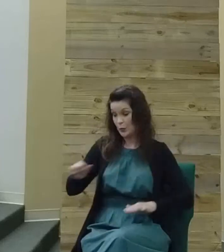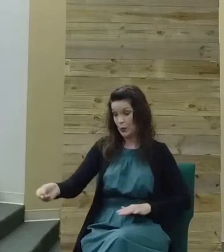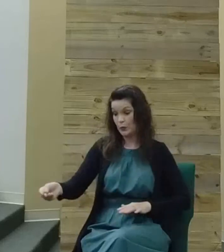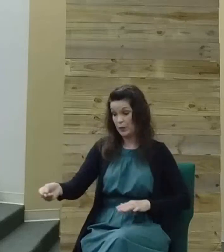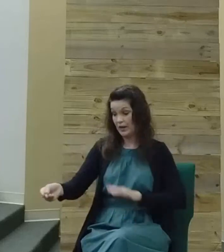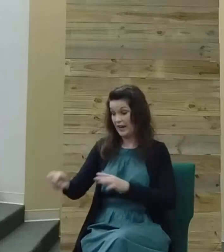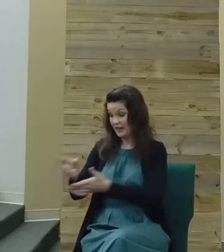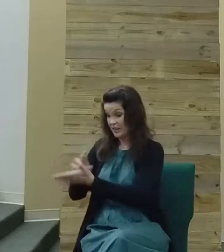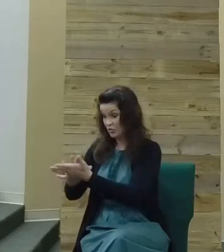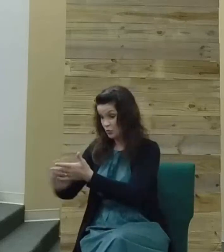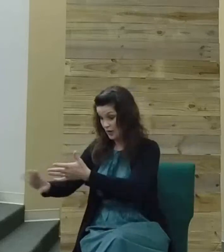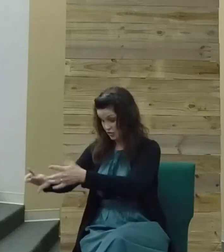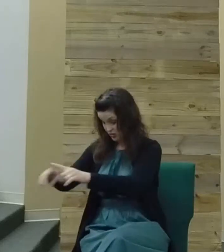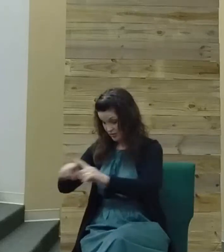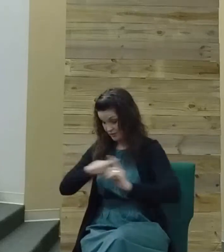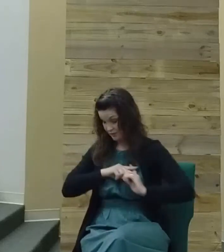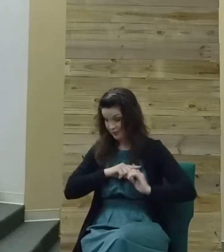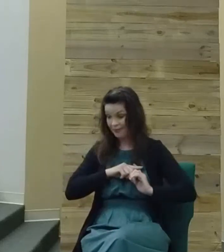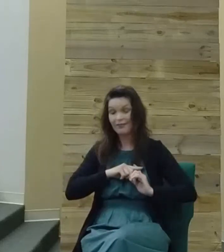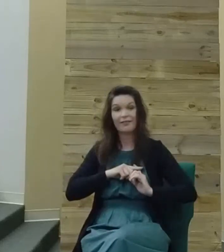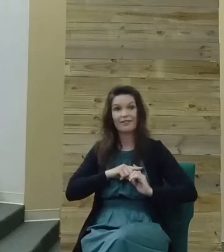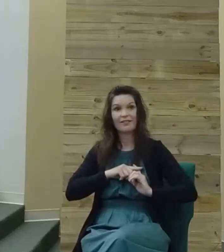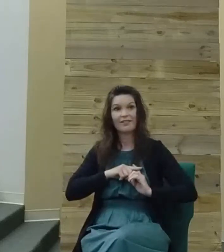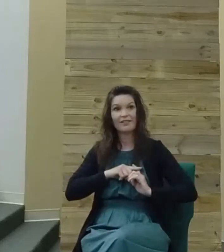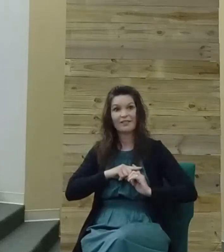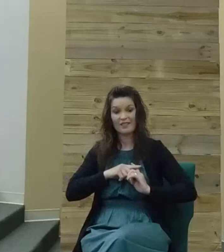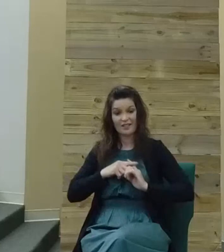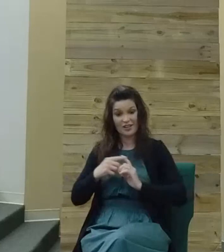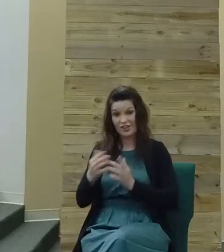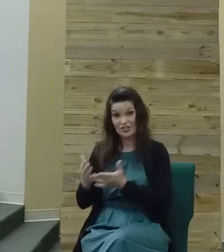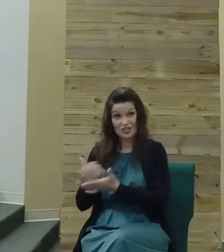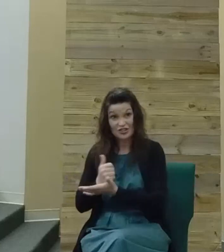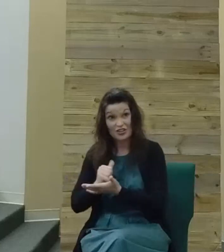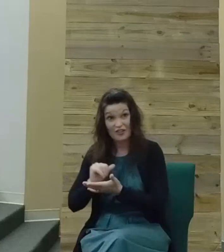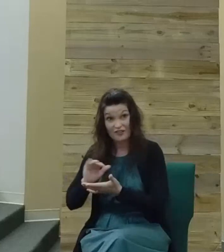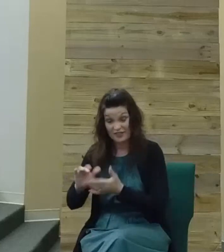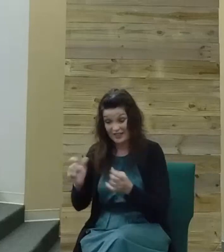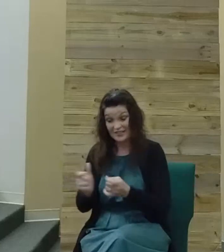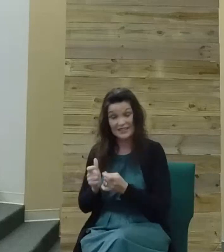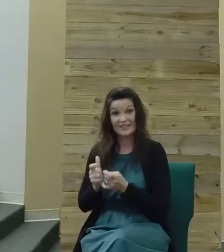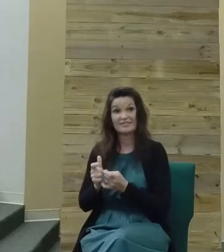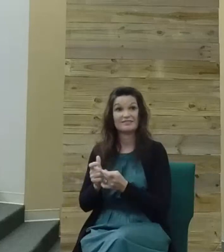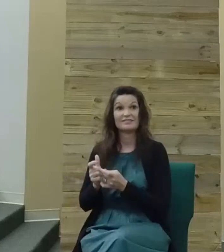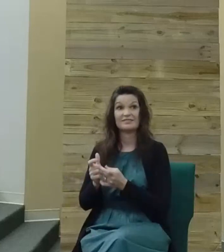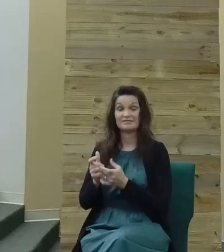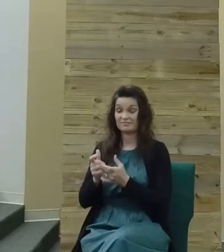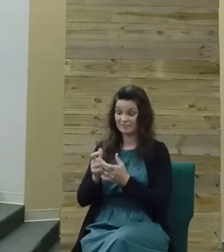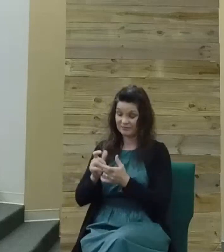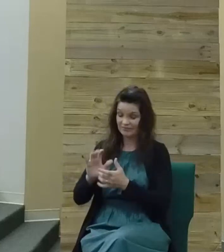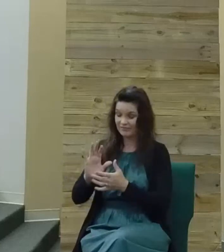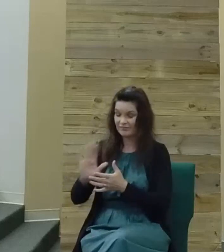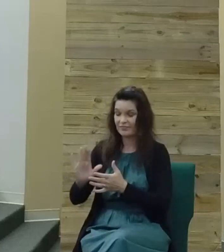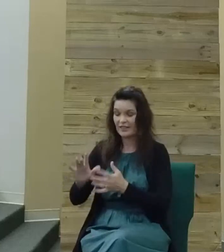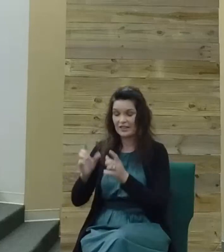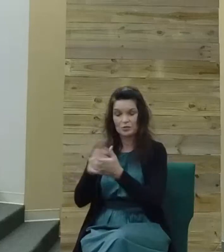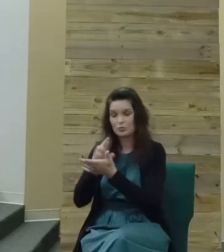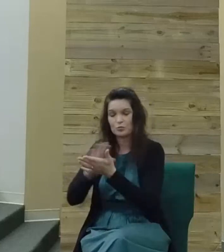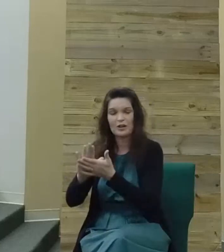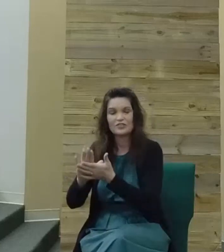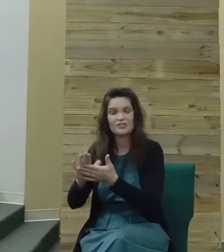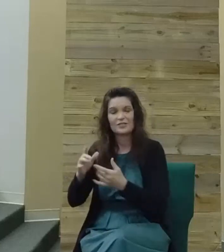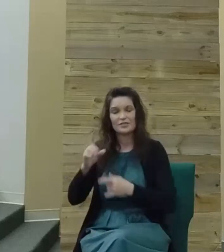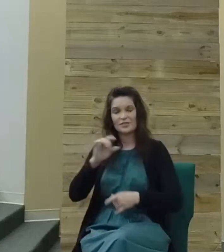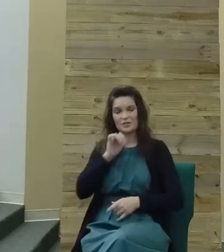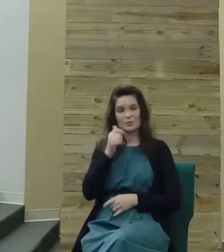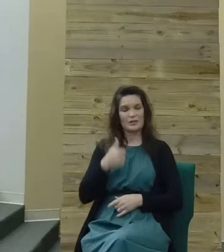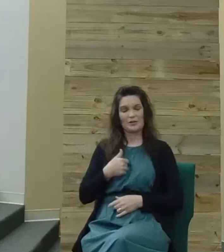his righteousness gets transferred to you. He didn't deserve your sin and you don't deserve his righteousness. But that's what God has done to bring